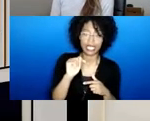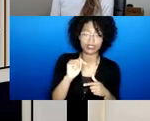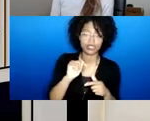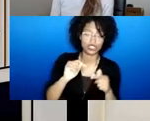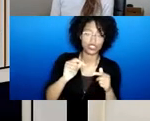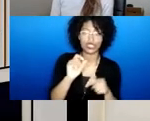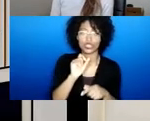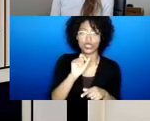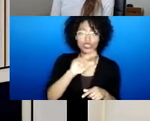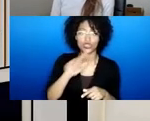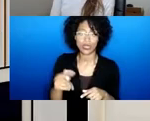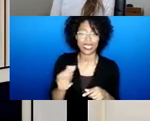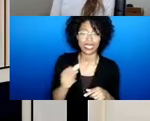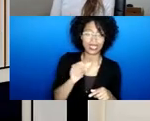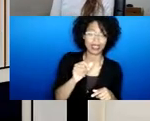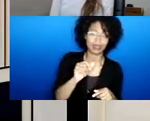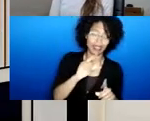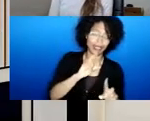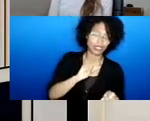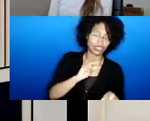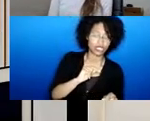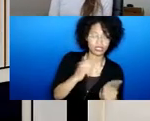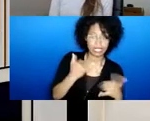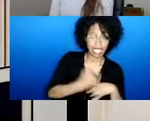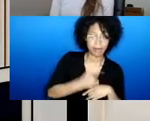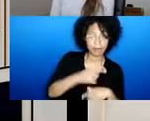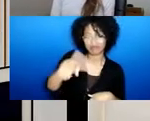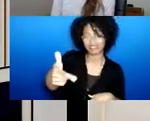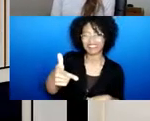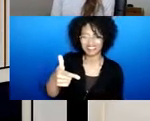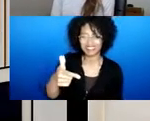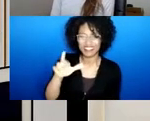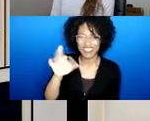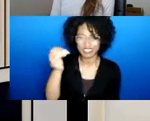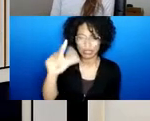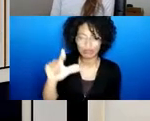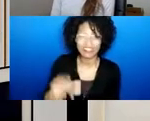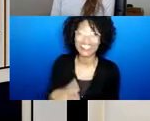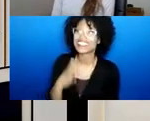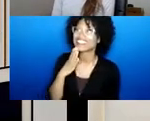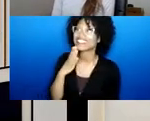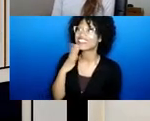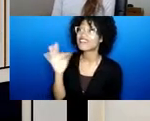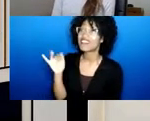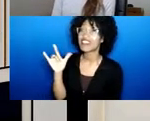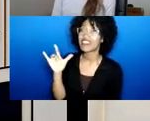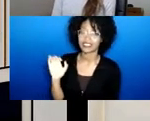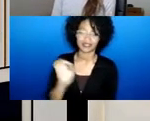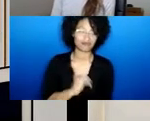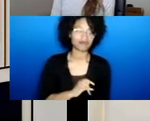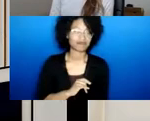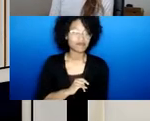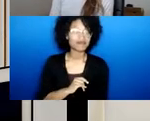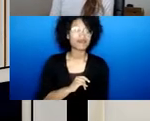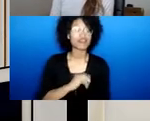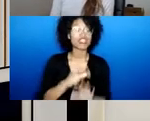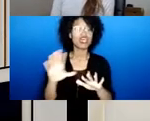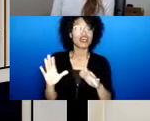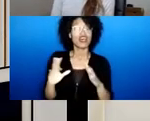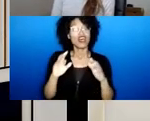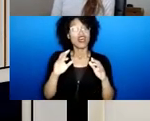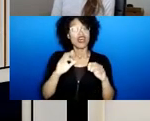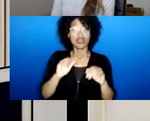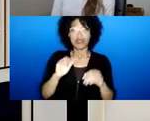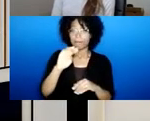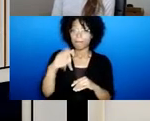you, Rachel. Thank you, Felice. So on the screen, I have the map back open, and I'm going to show